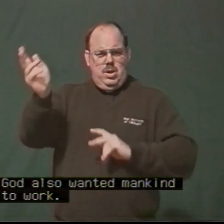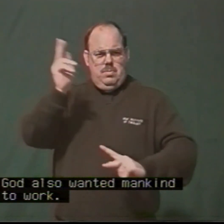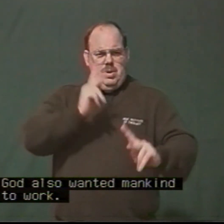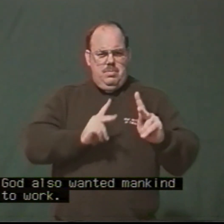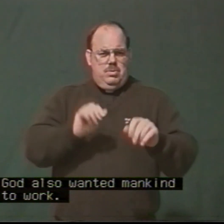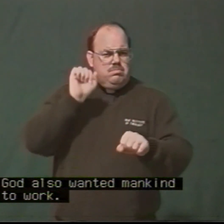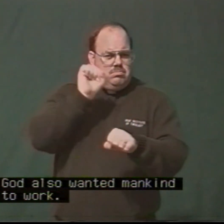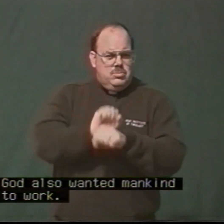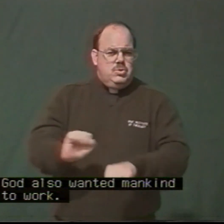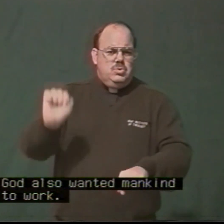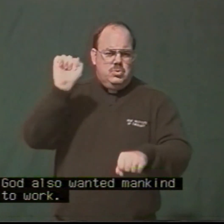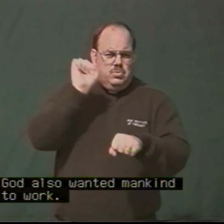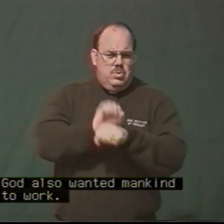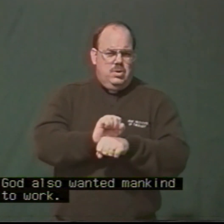God also wanted mankind to work.